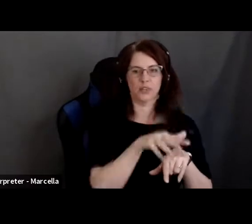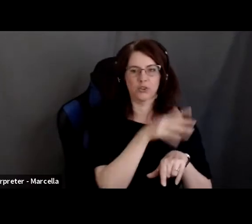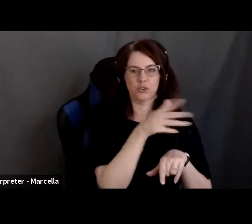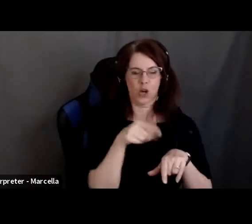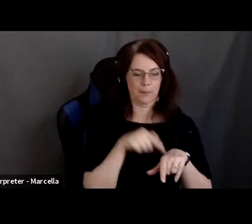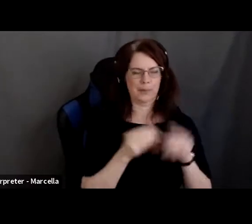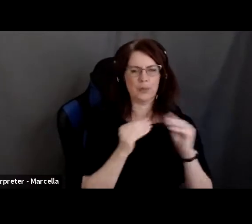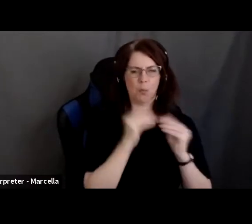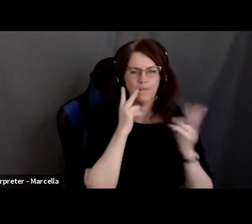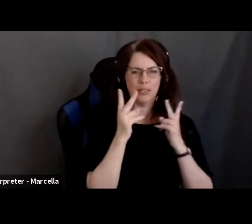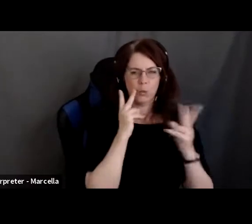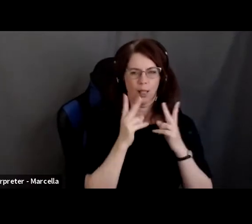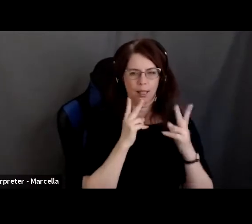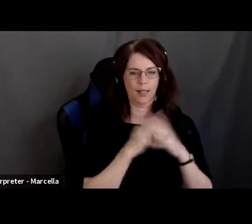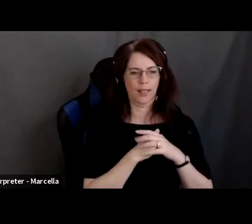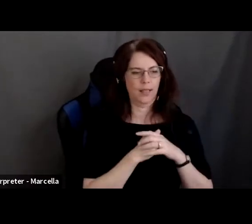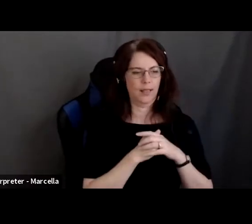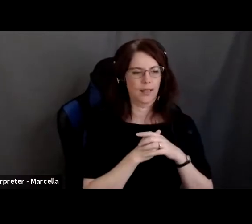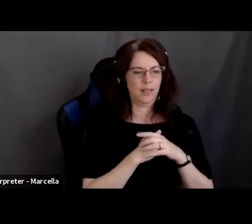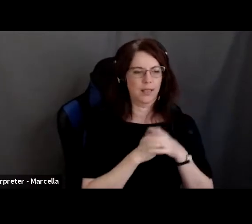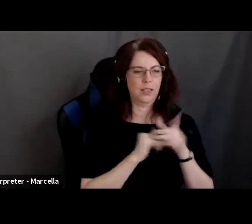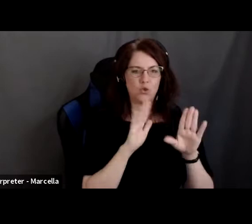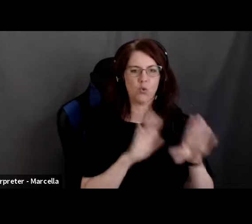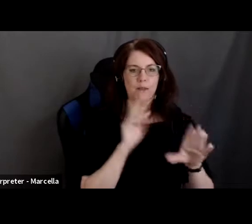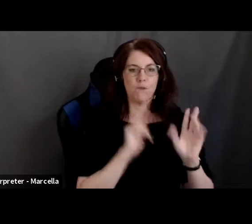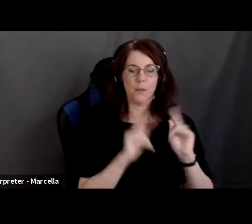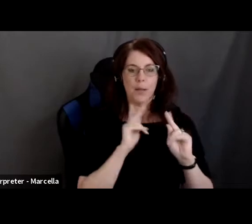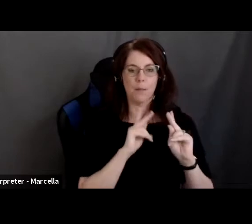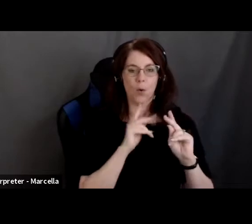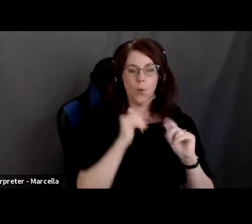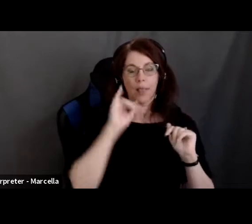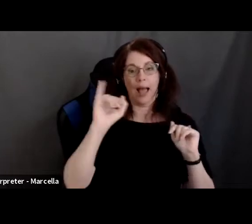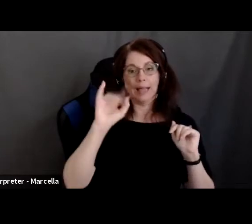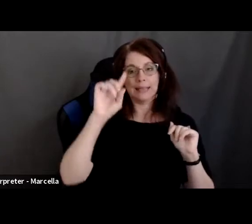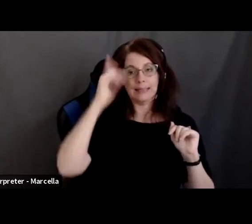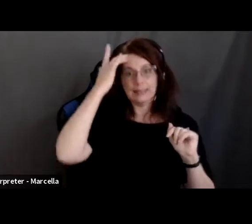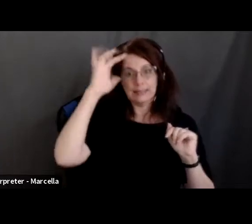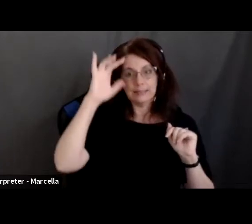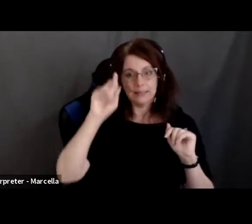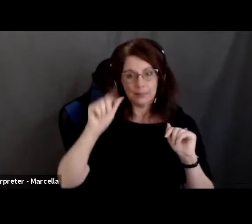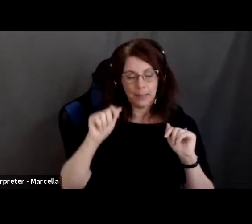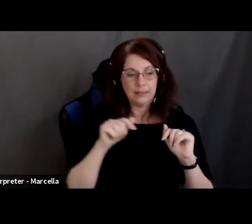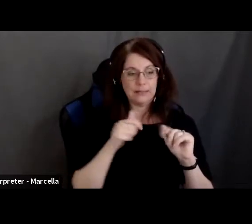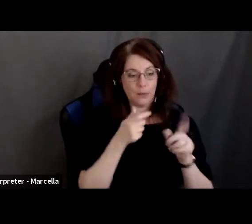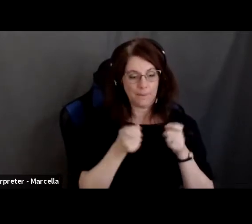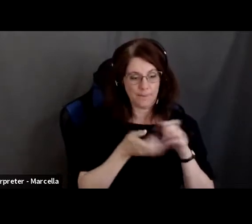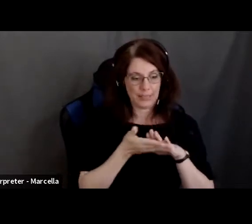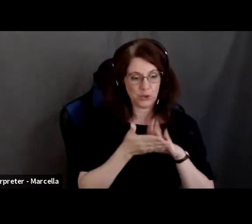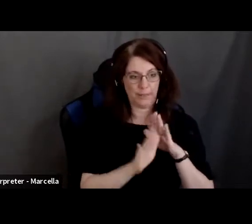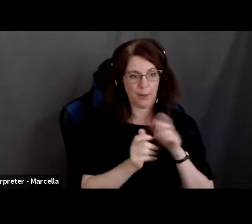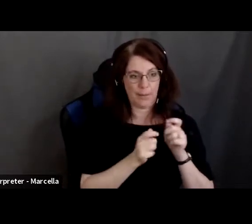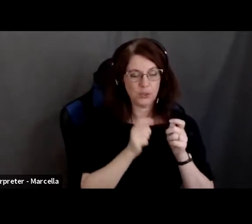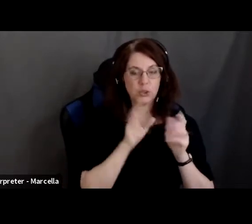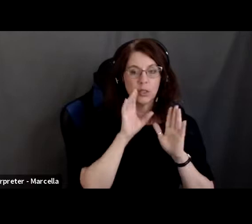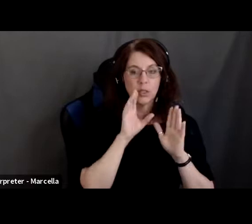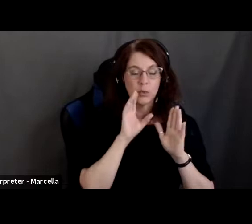little more visual. So with this is great for people with intellectual disabilities that are managing their medication, because you can put graphics